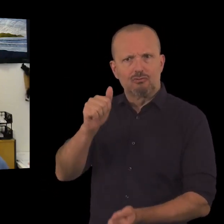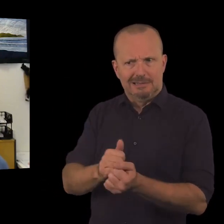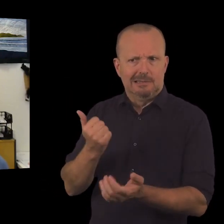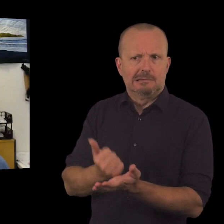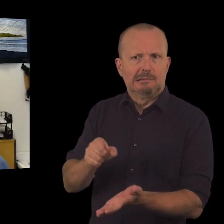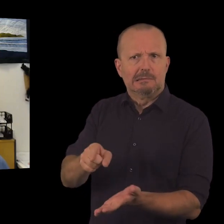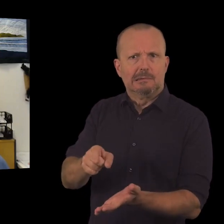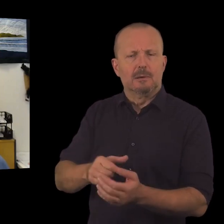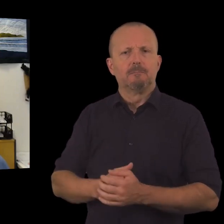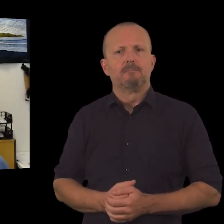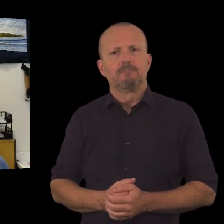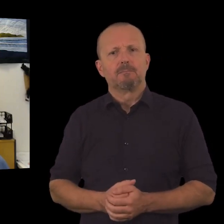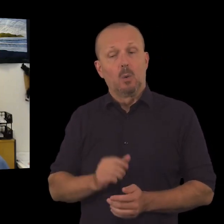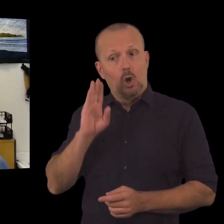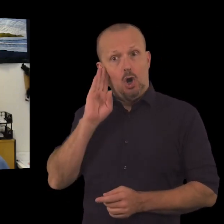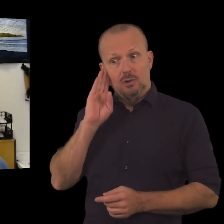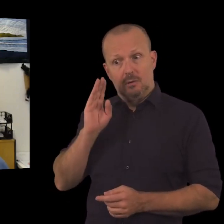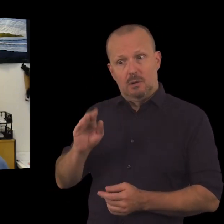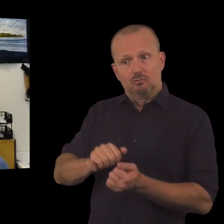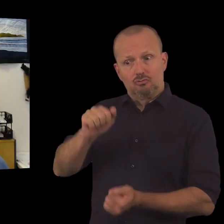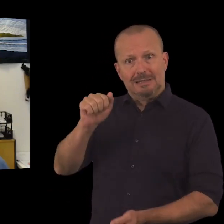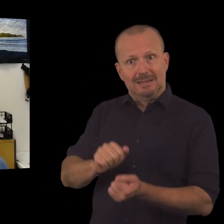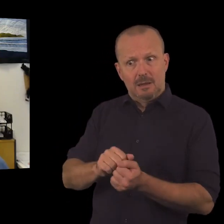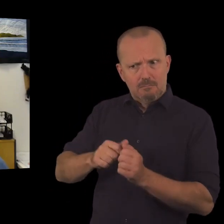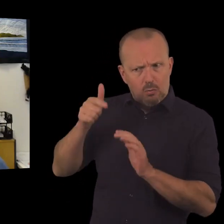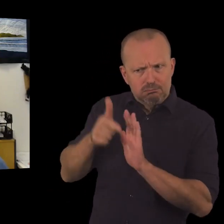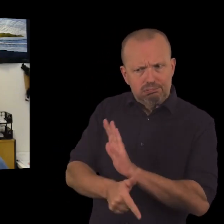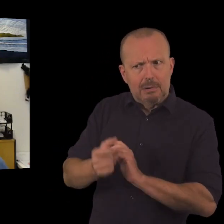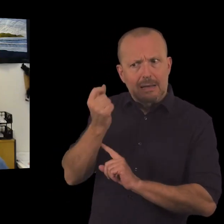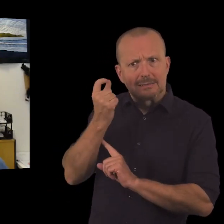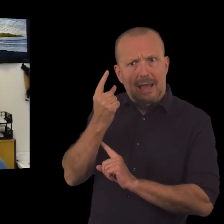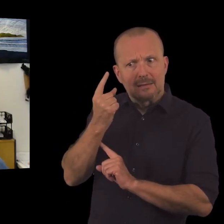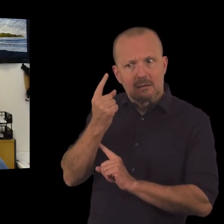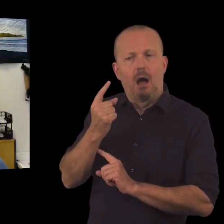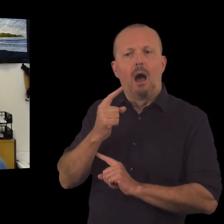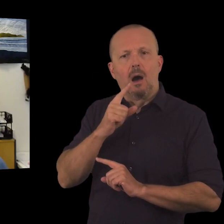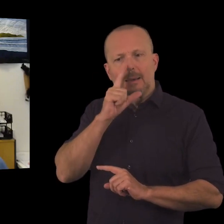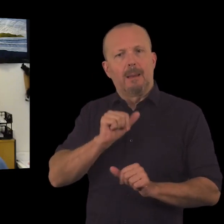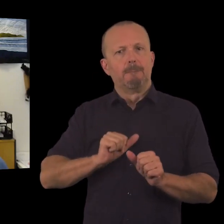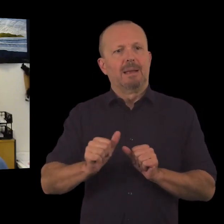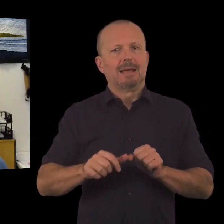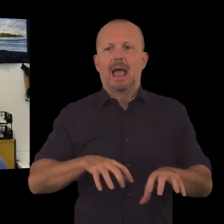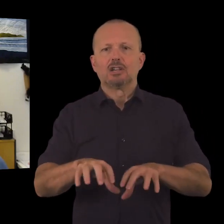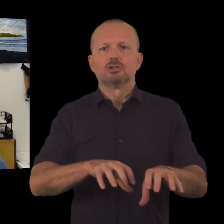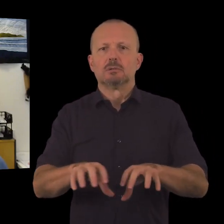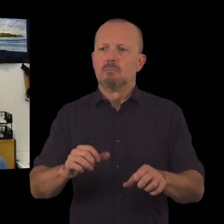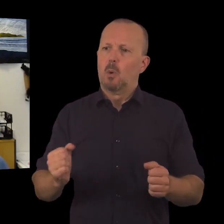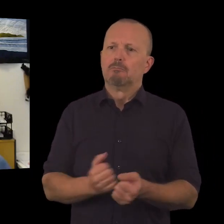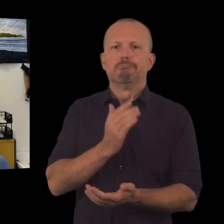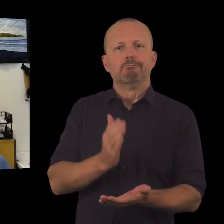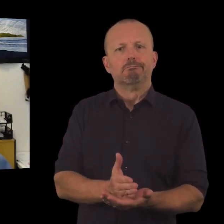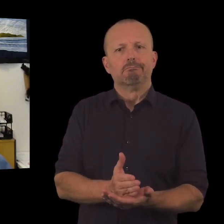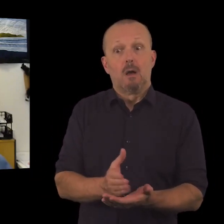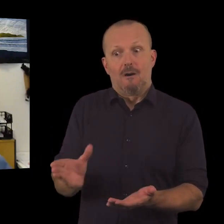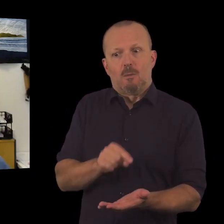heard that the deeper our understanding of Te Tiriti is, the better this informs our actions, and from that